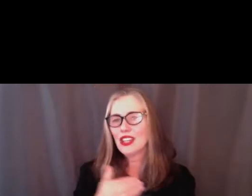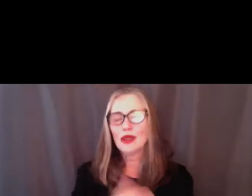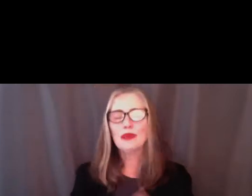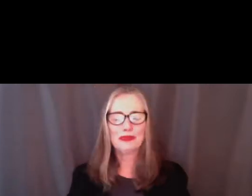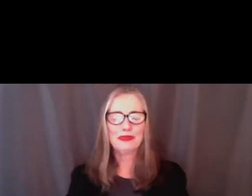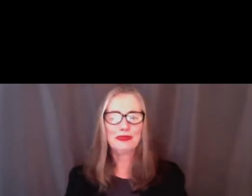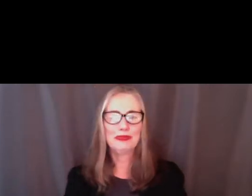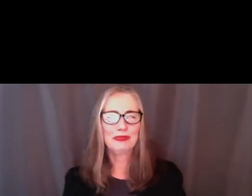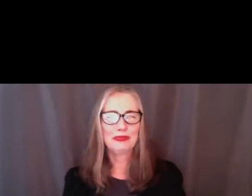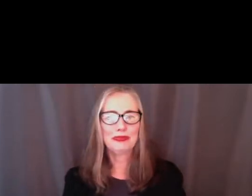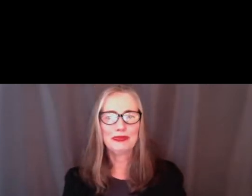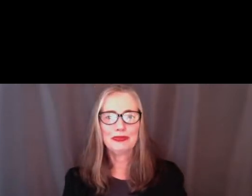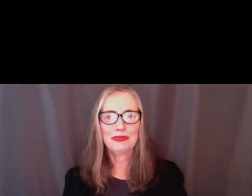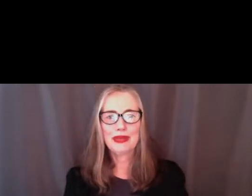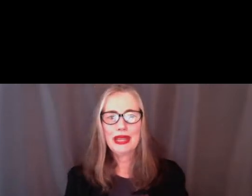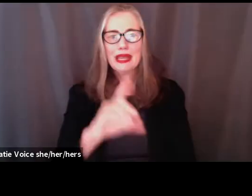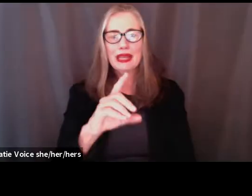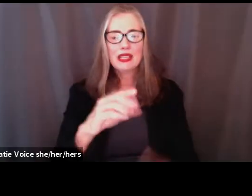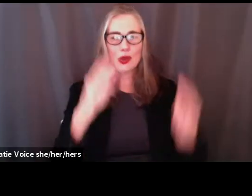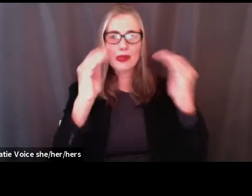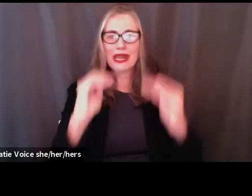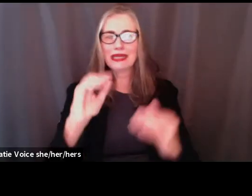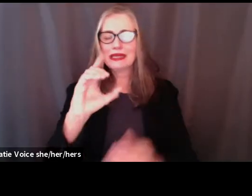Okay, next. Diana left.